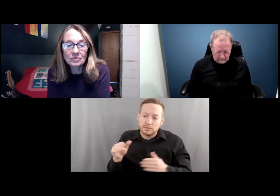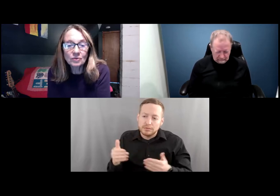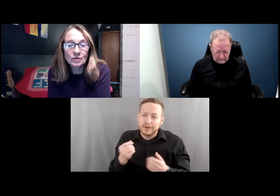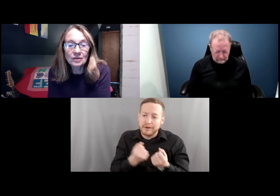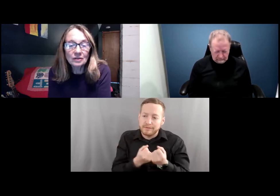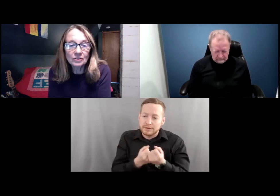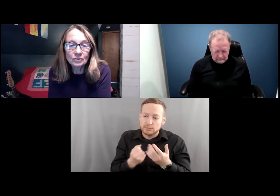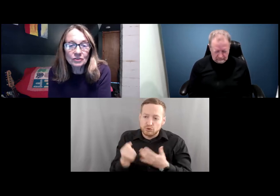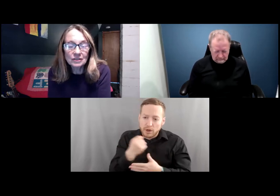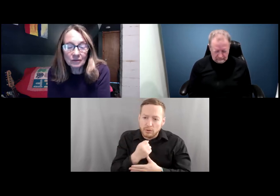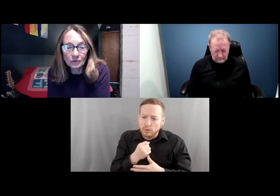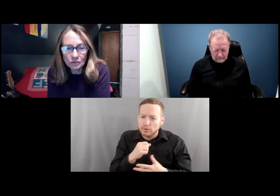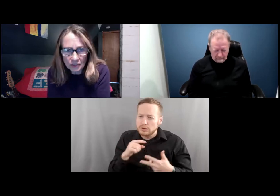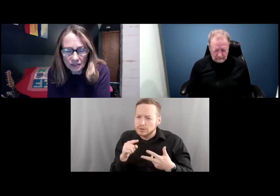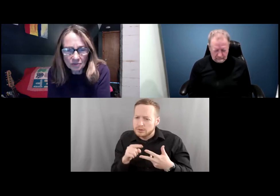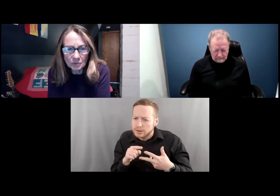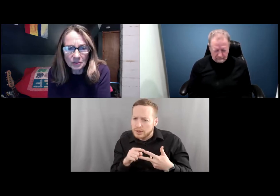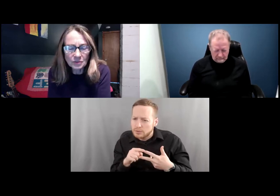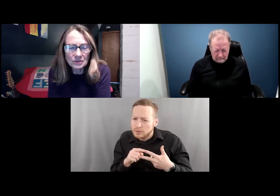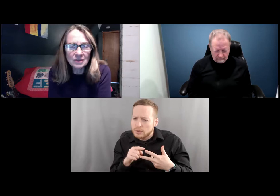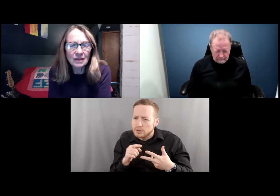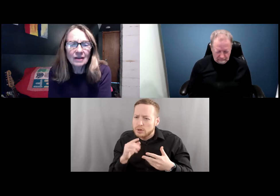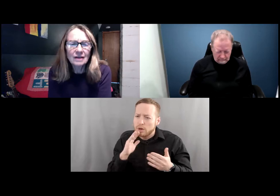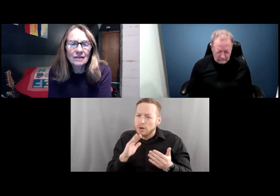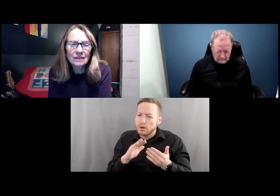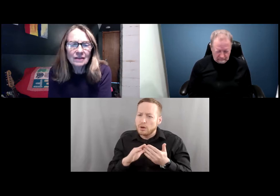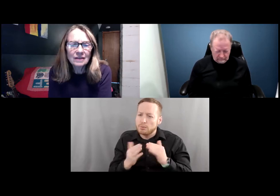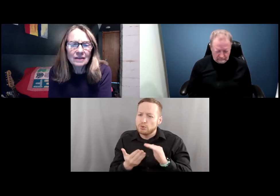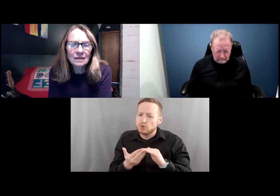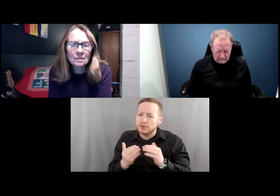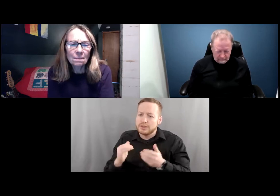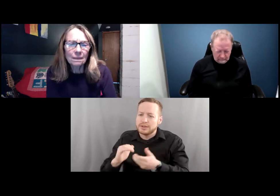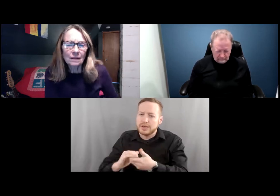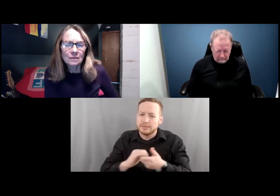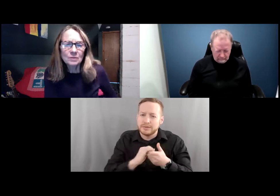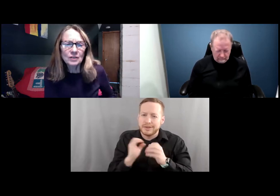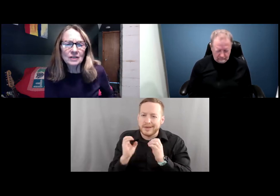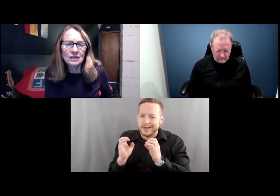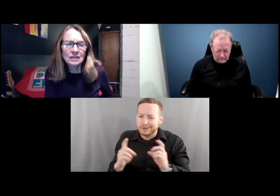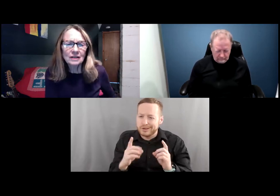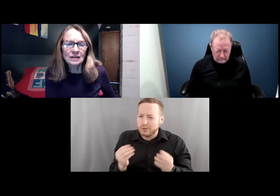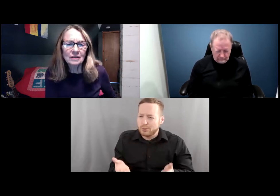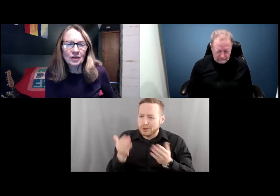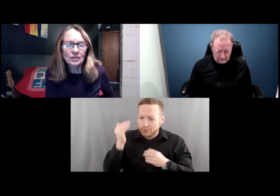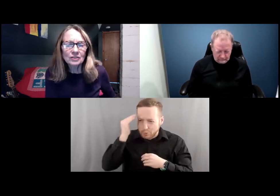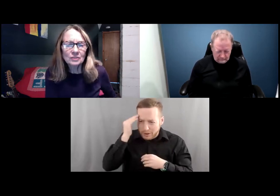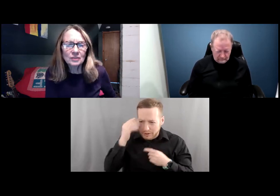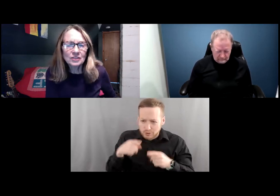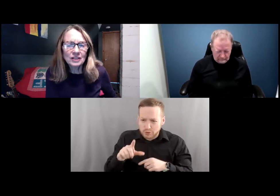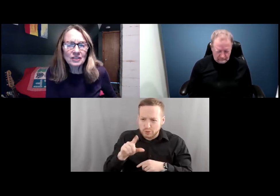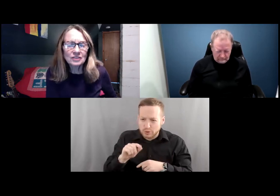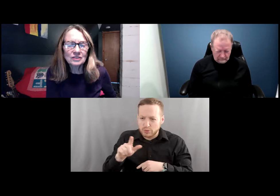plan for introduction of bills, the community